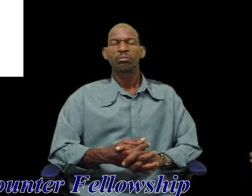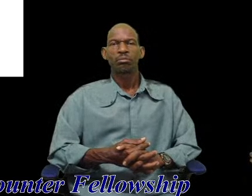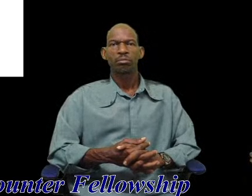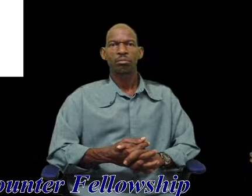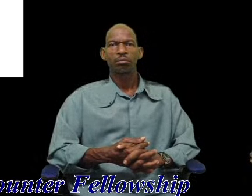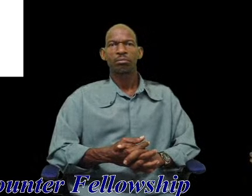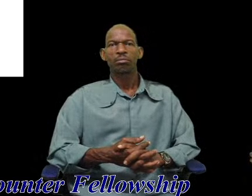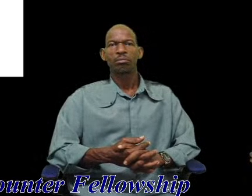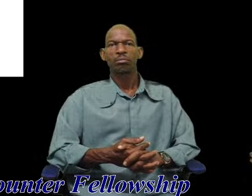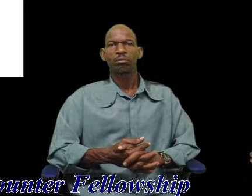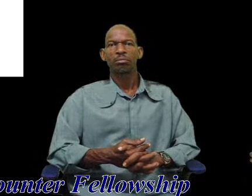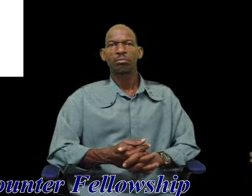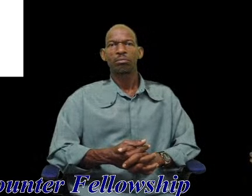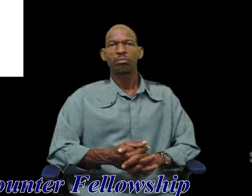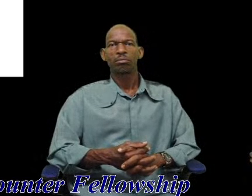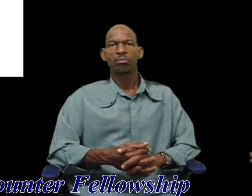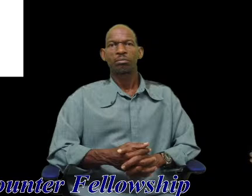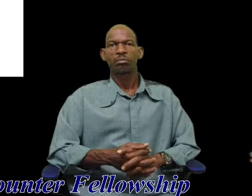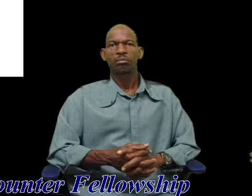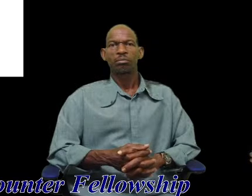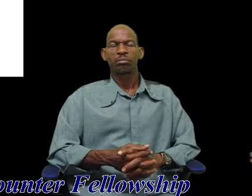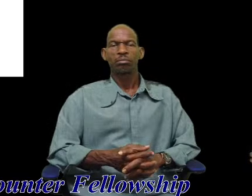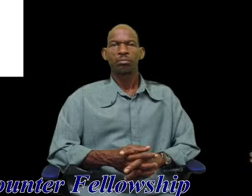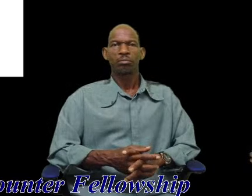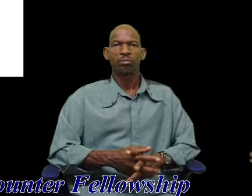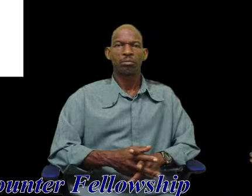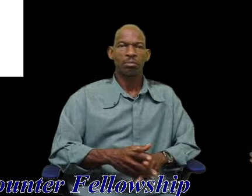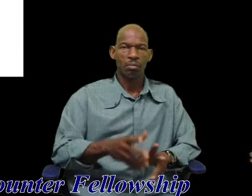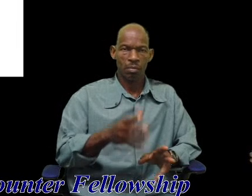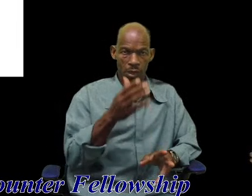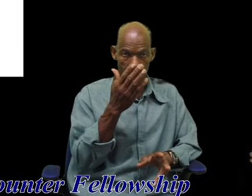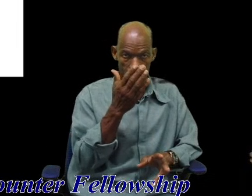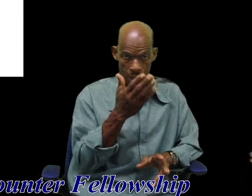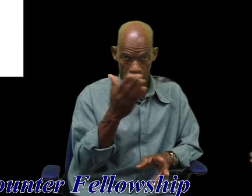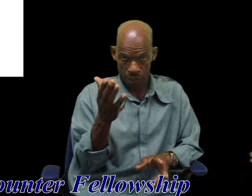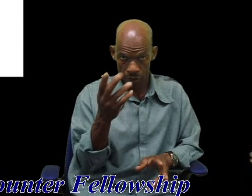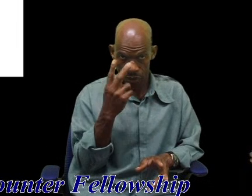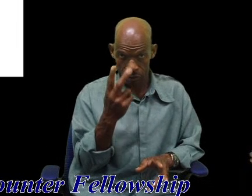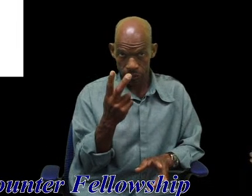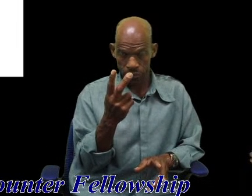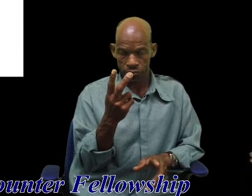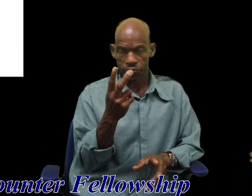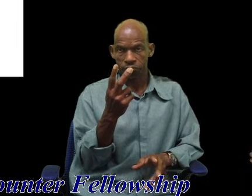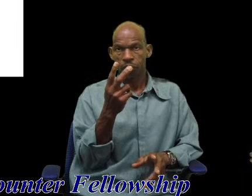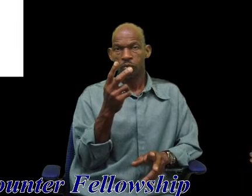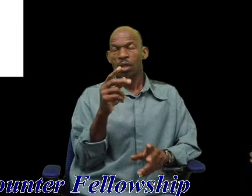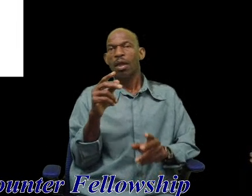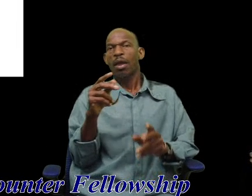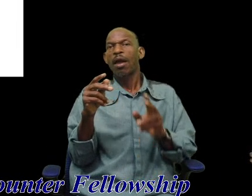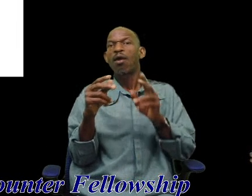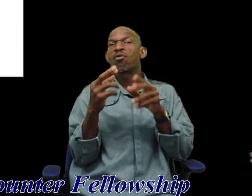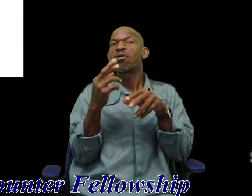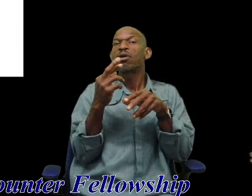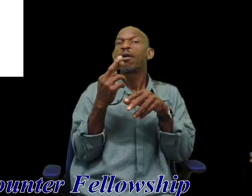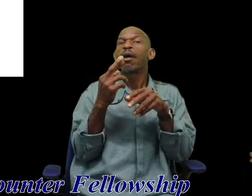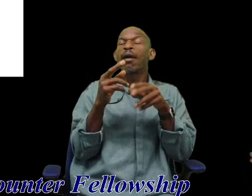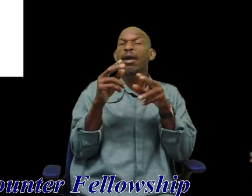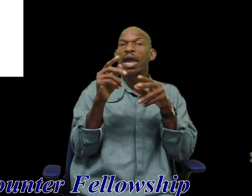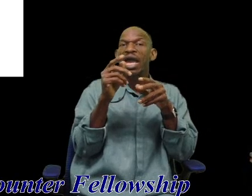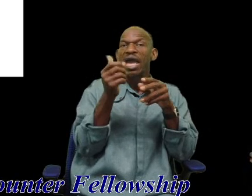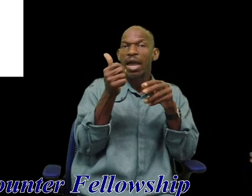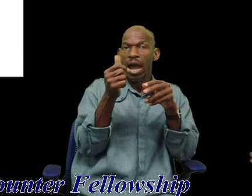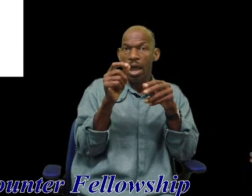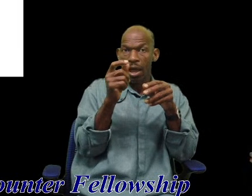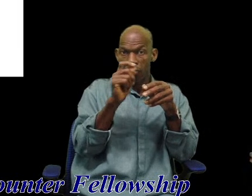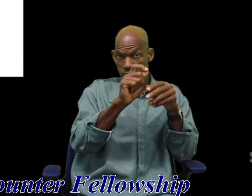And this is very important for deaf person, because word order is something that they always I know